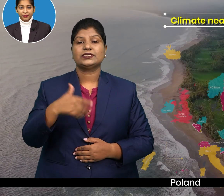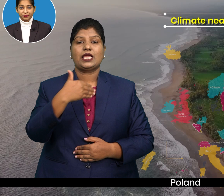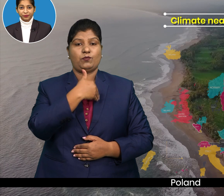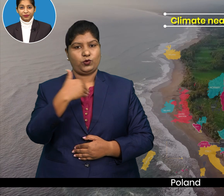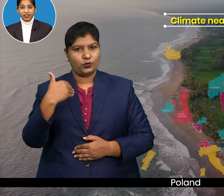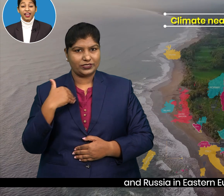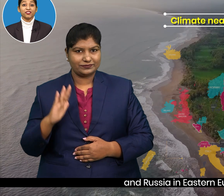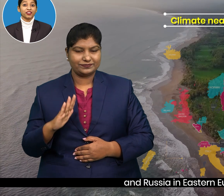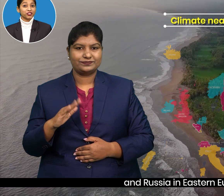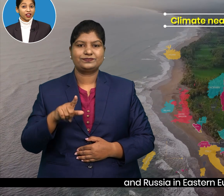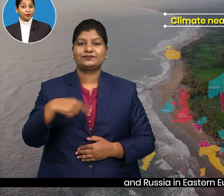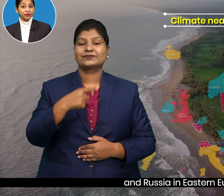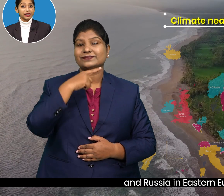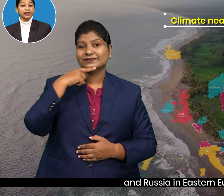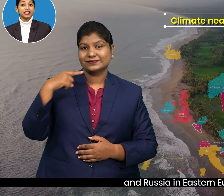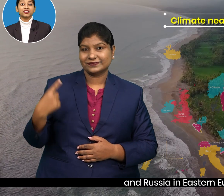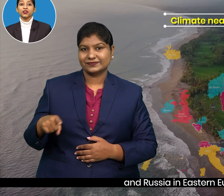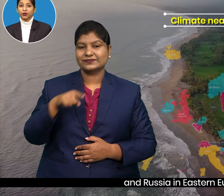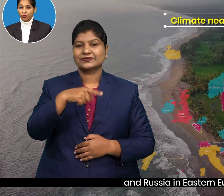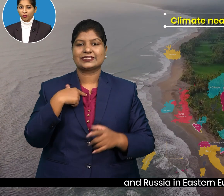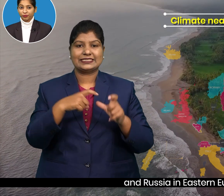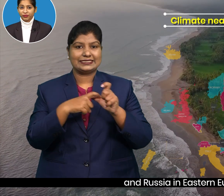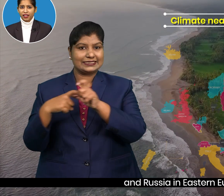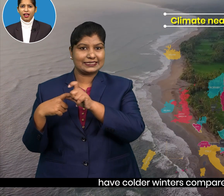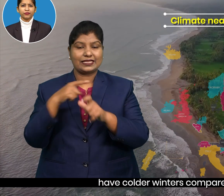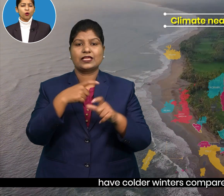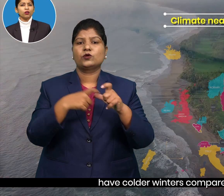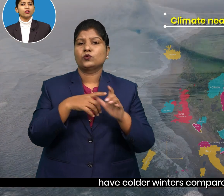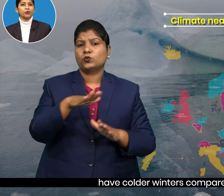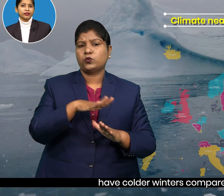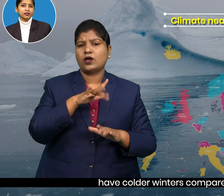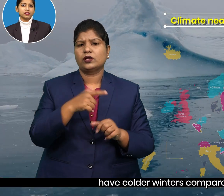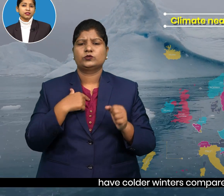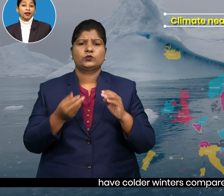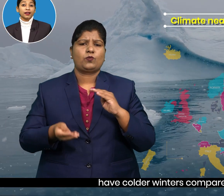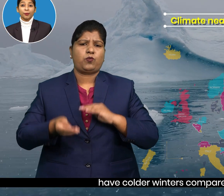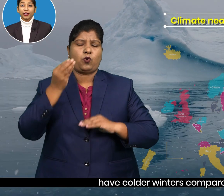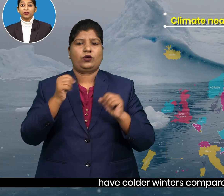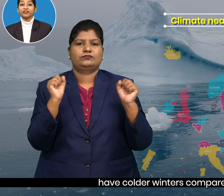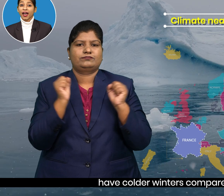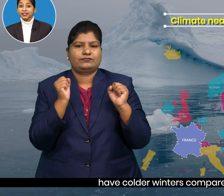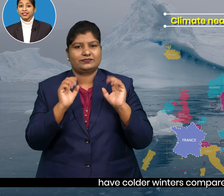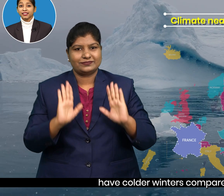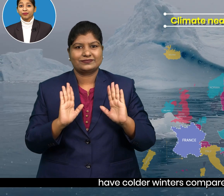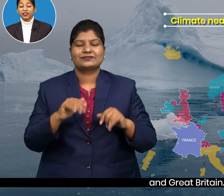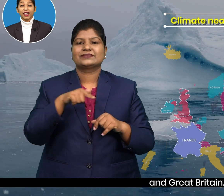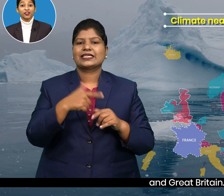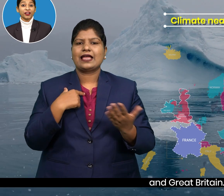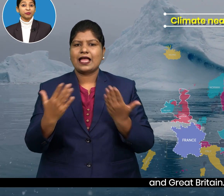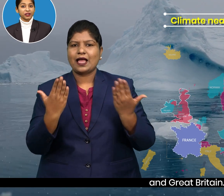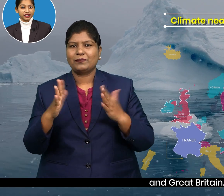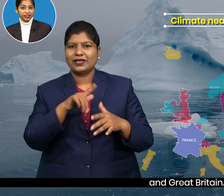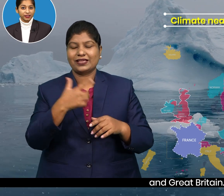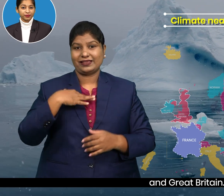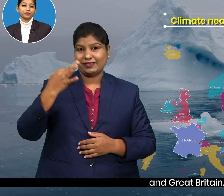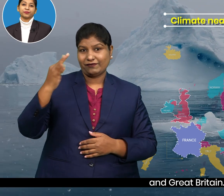Poland and Russia in Eastern Europe have colder winters compared to France and